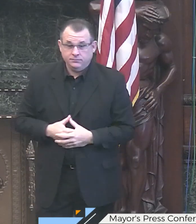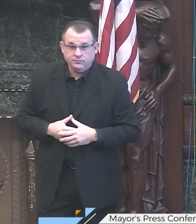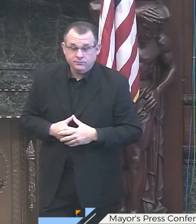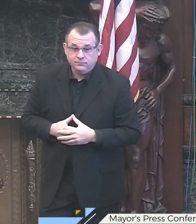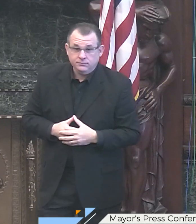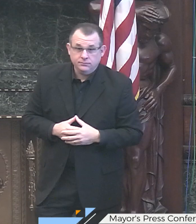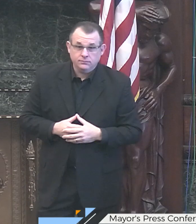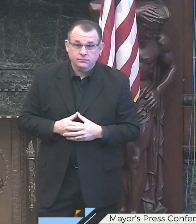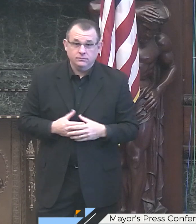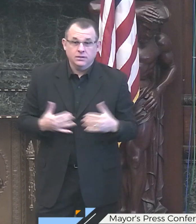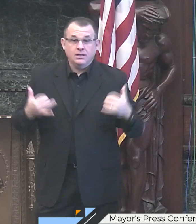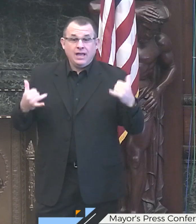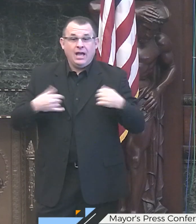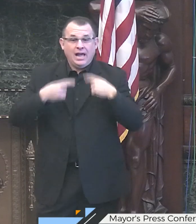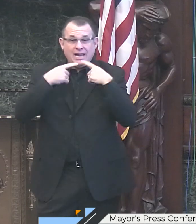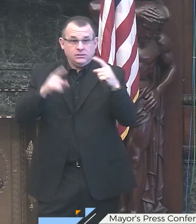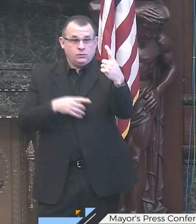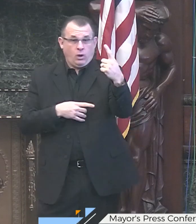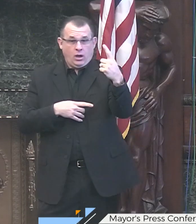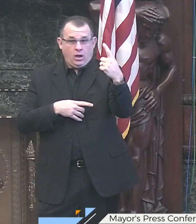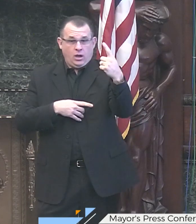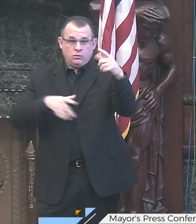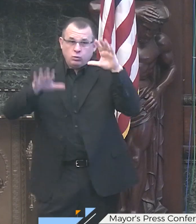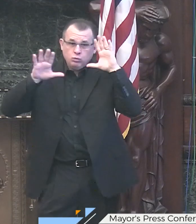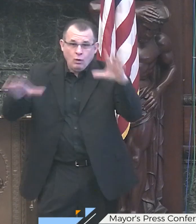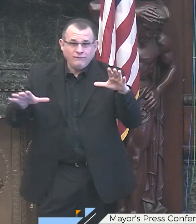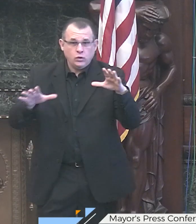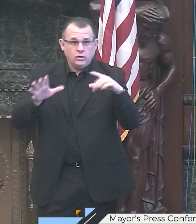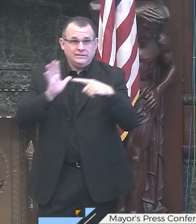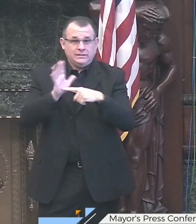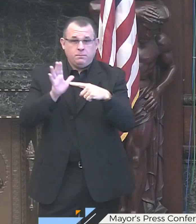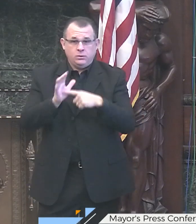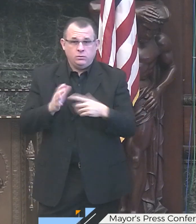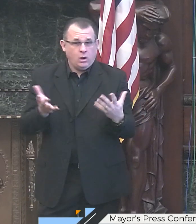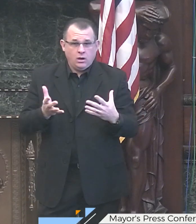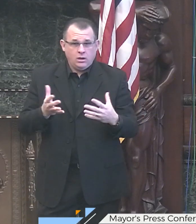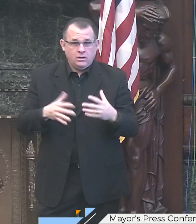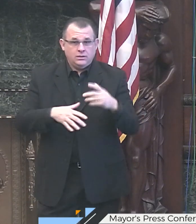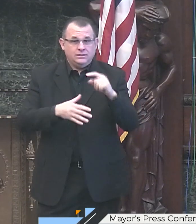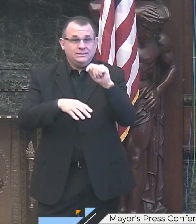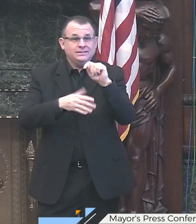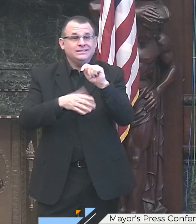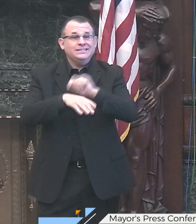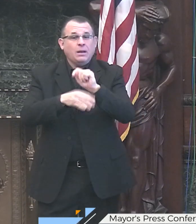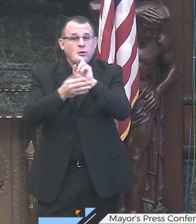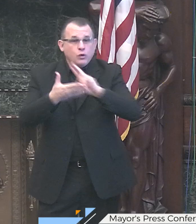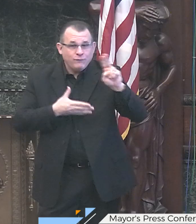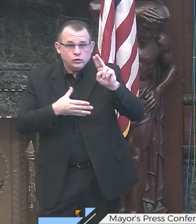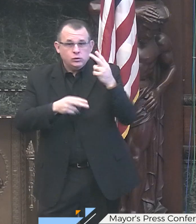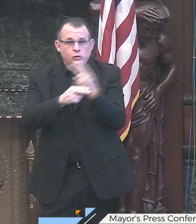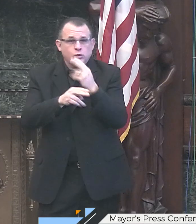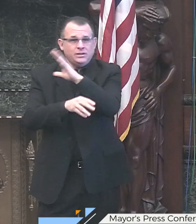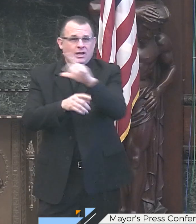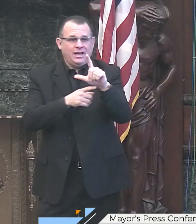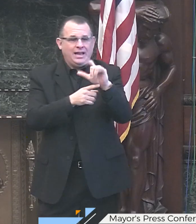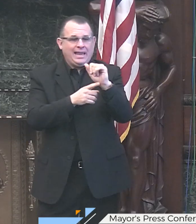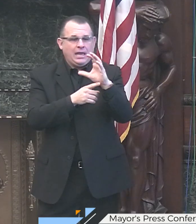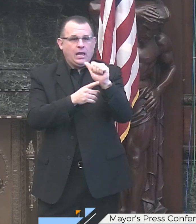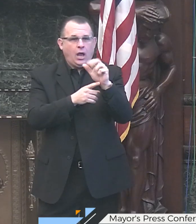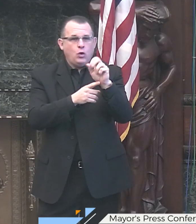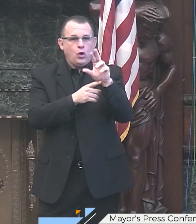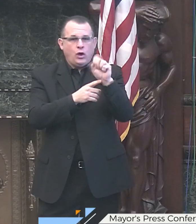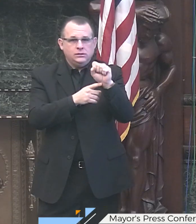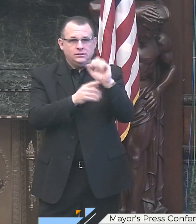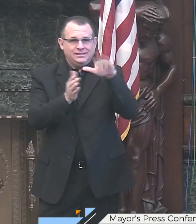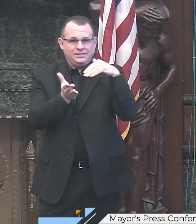shining example. We have reached an agreement with Temple University to use the Liacouras Center and other facilities. This